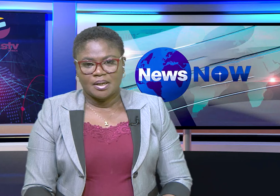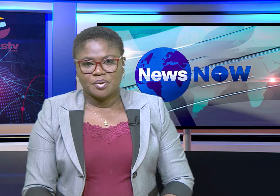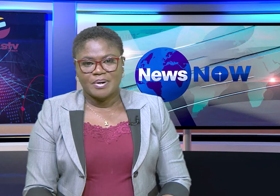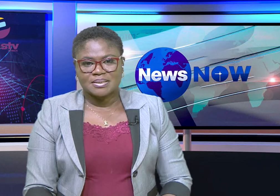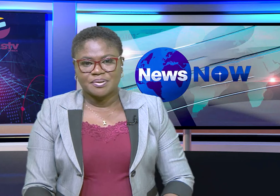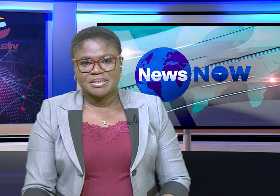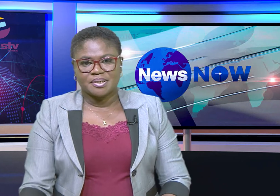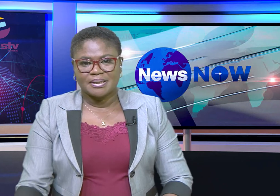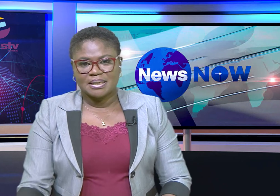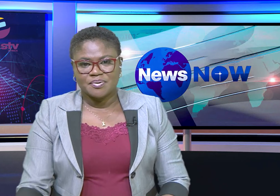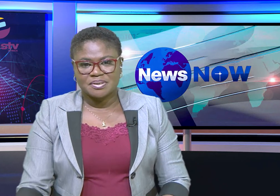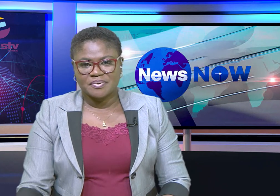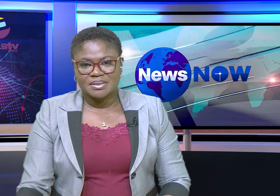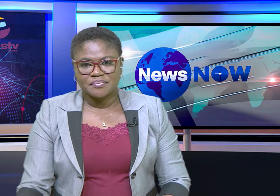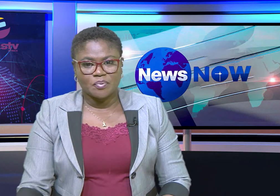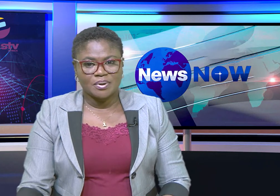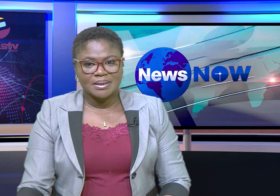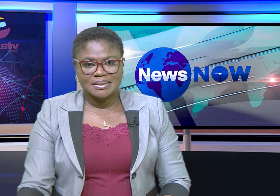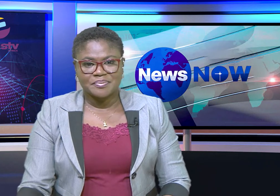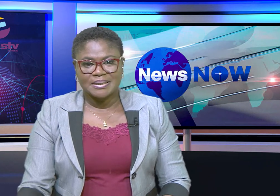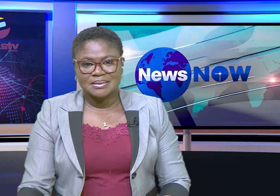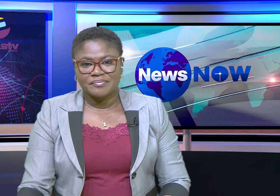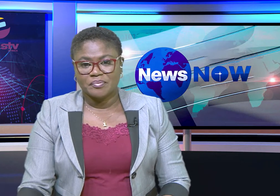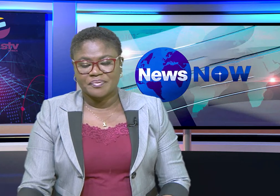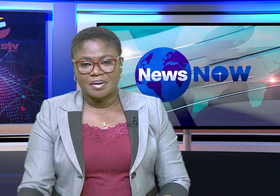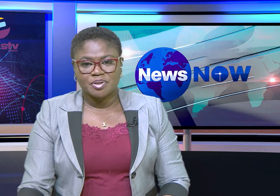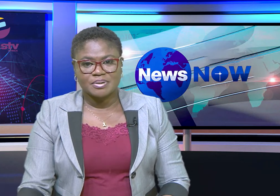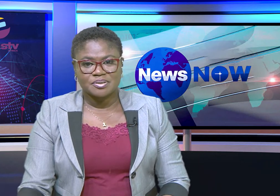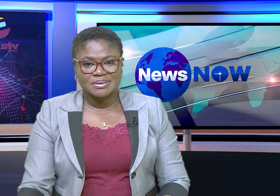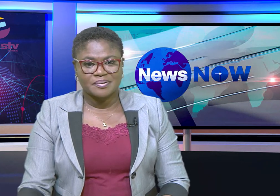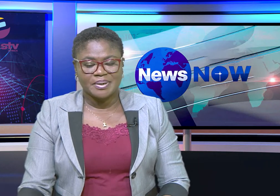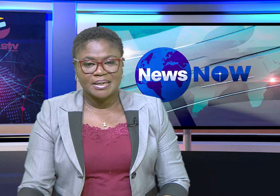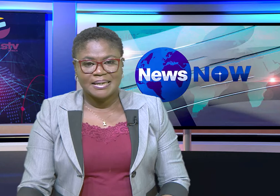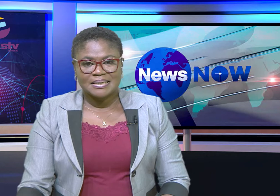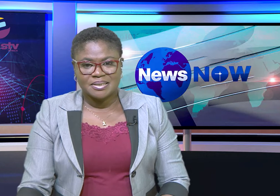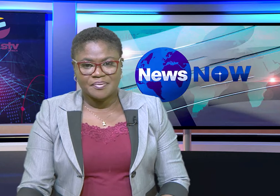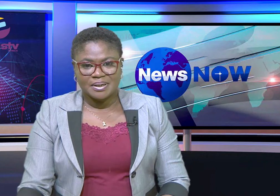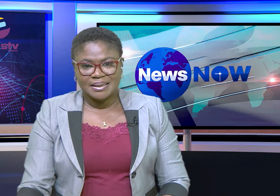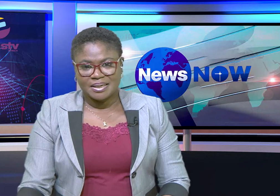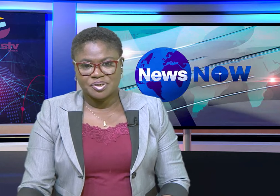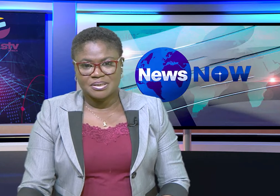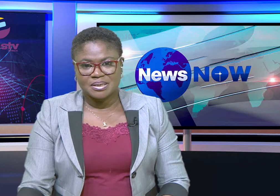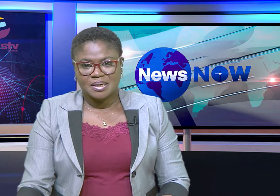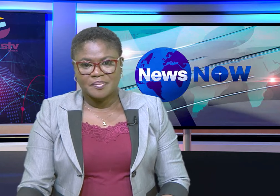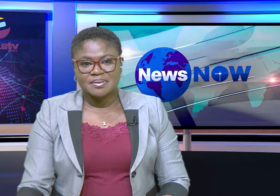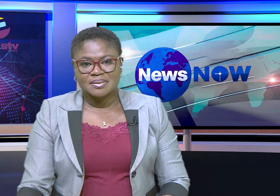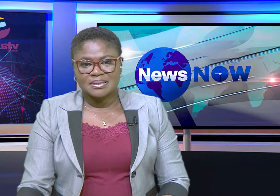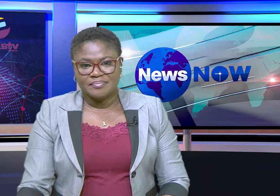And a quest to ensure inclusiveness of all electorates in the forthcoming 2023 general elections, persons living